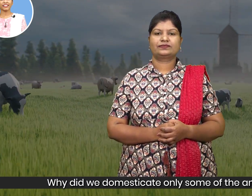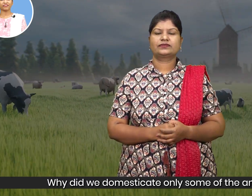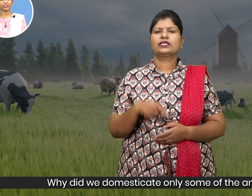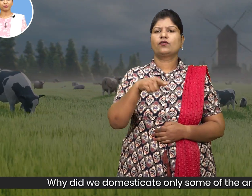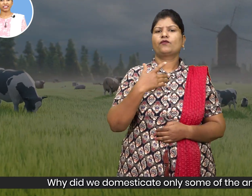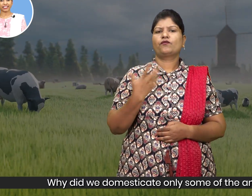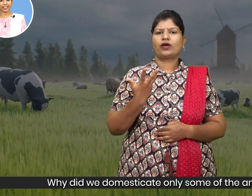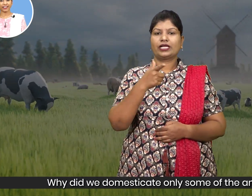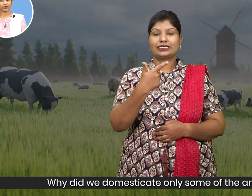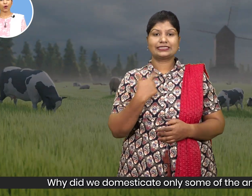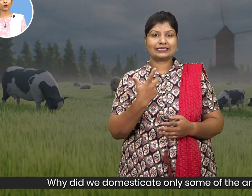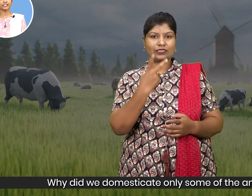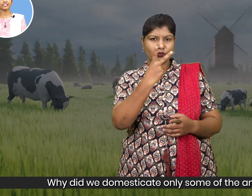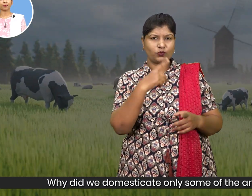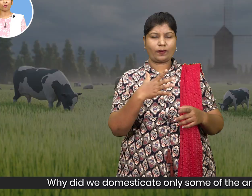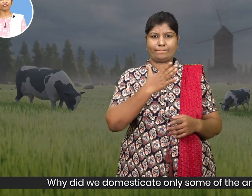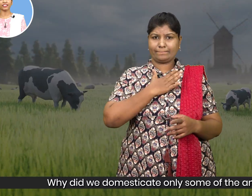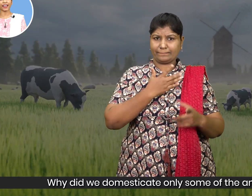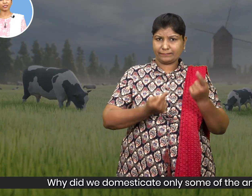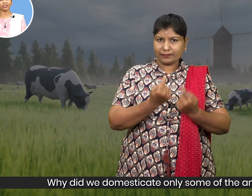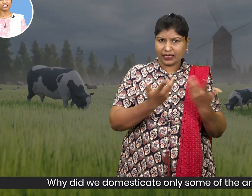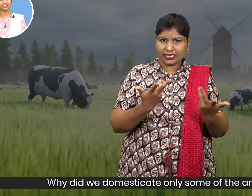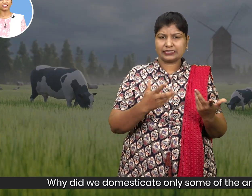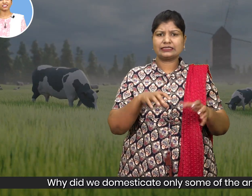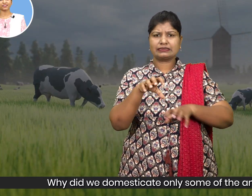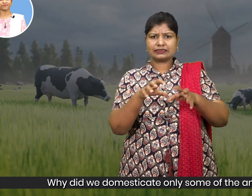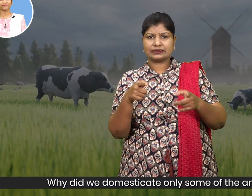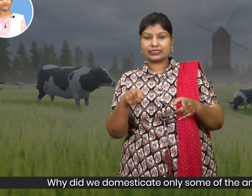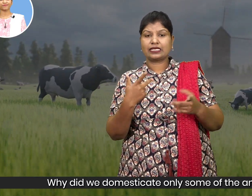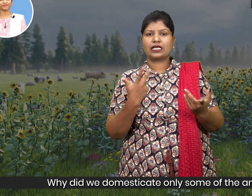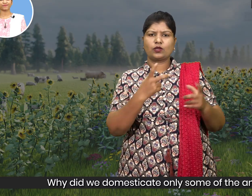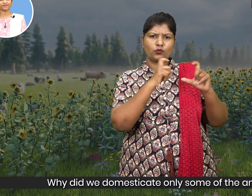Why did we domesticate only some of the animals?